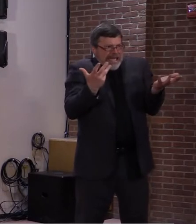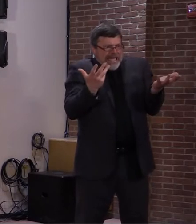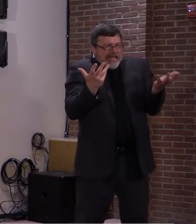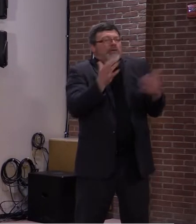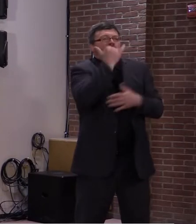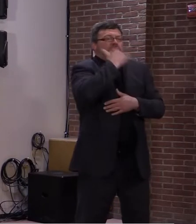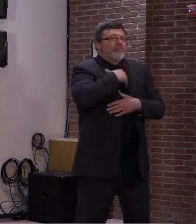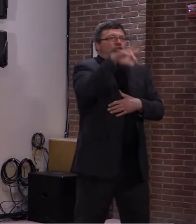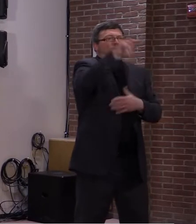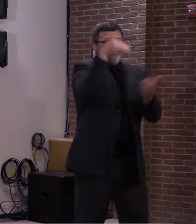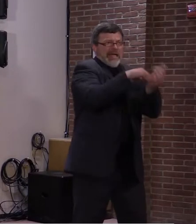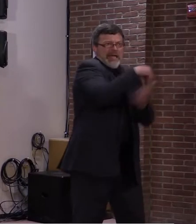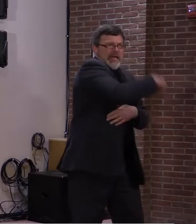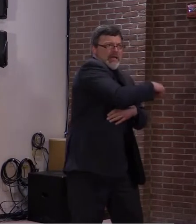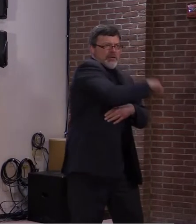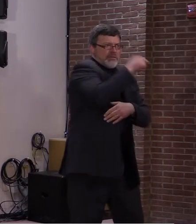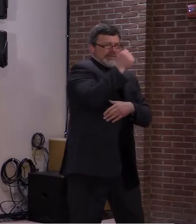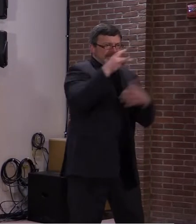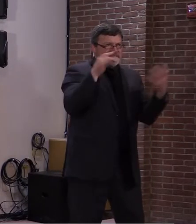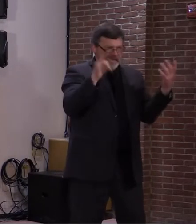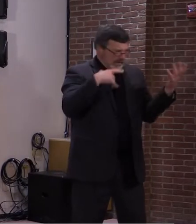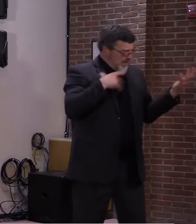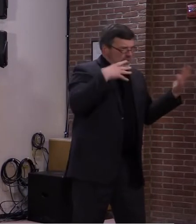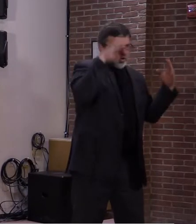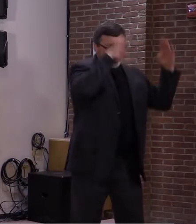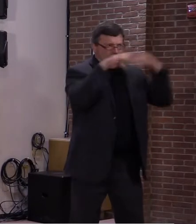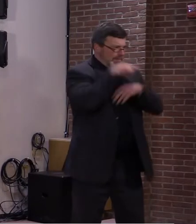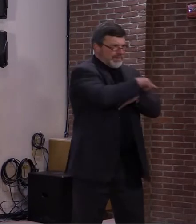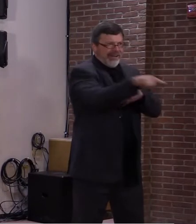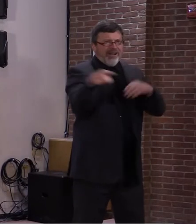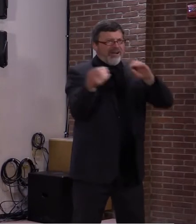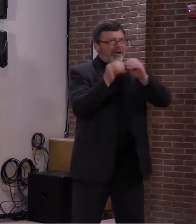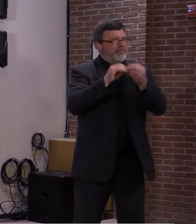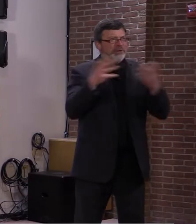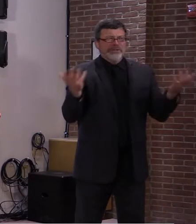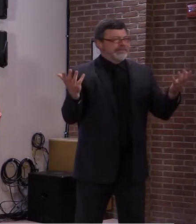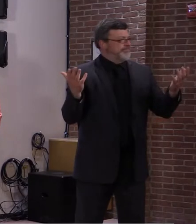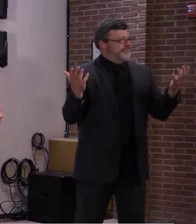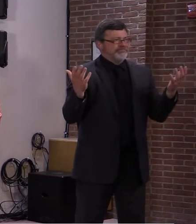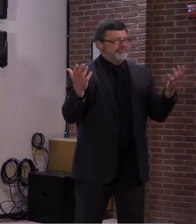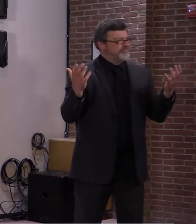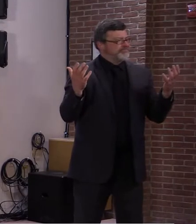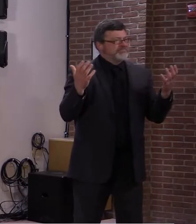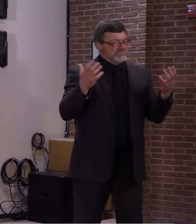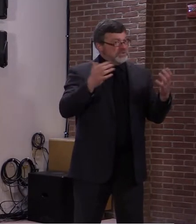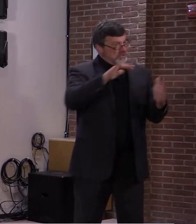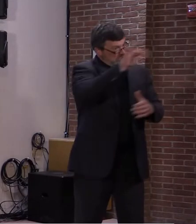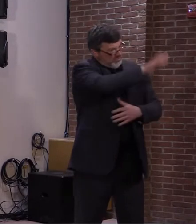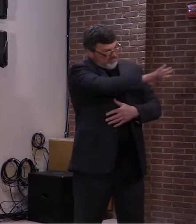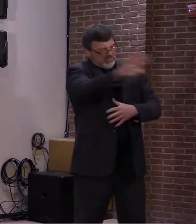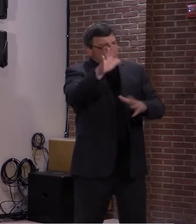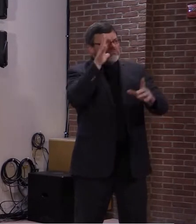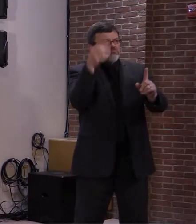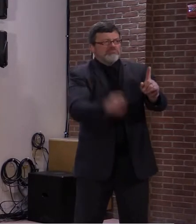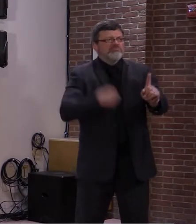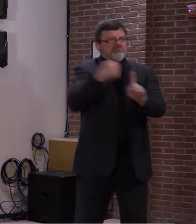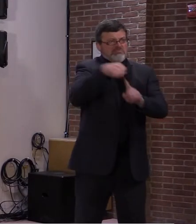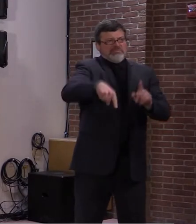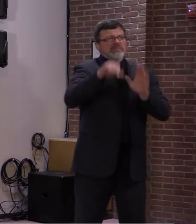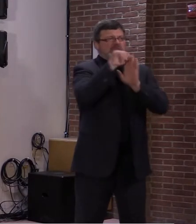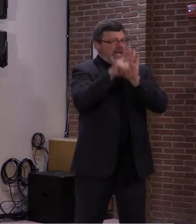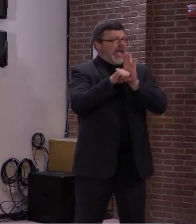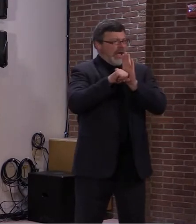These trends are having a devastating effect on our communities. More than half of our